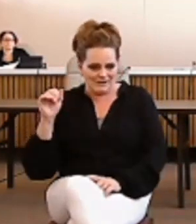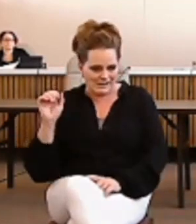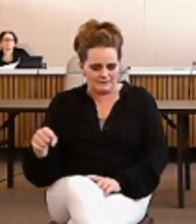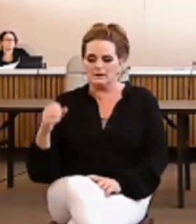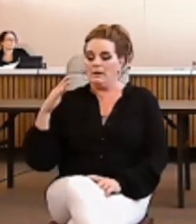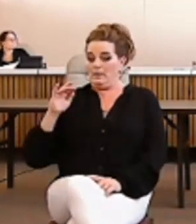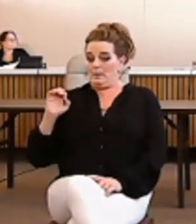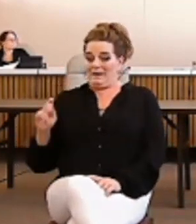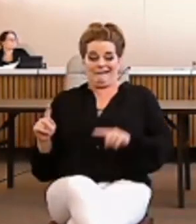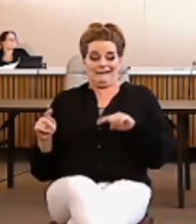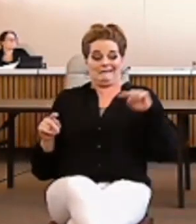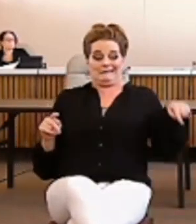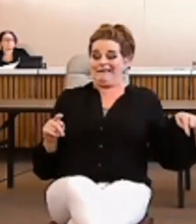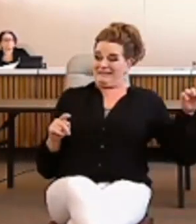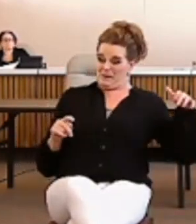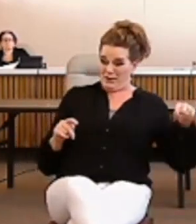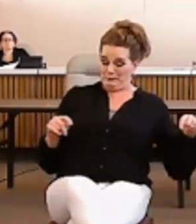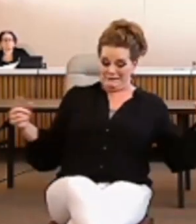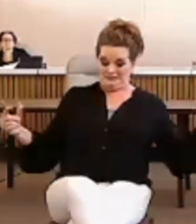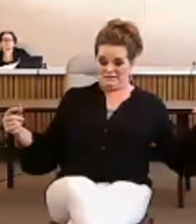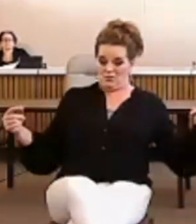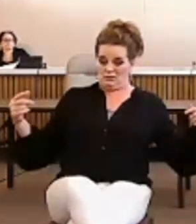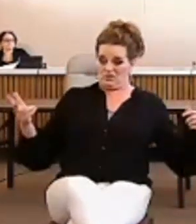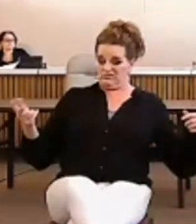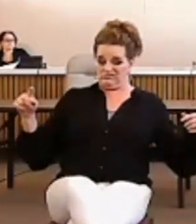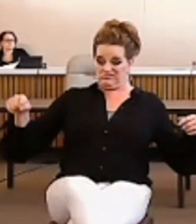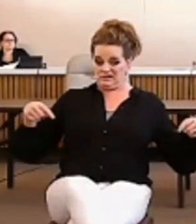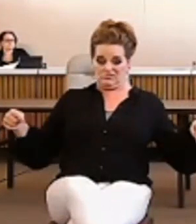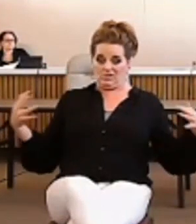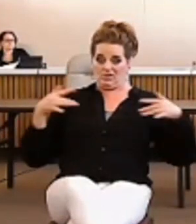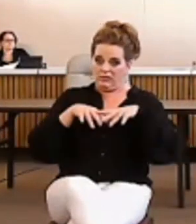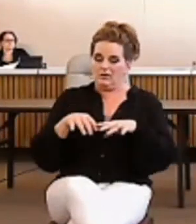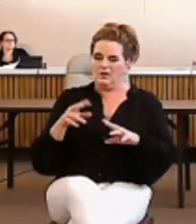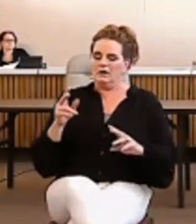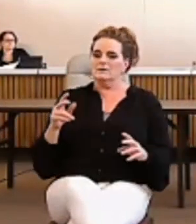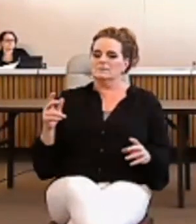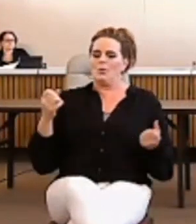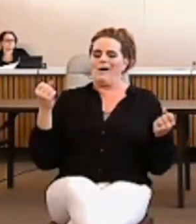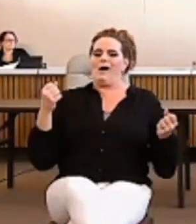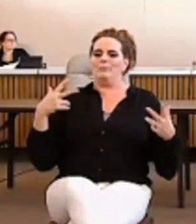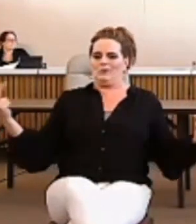the apartment. Correct. All right, so how many lanes will you have there going into